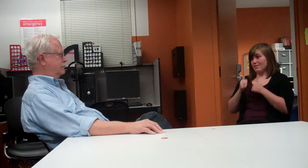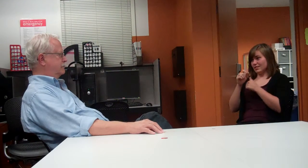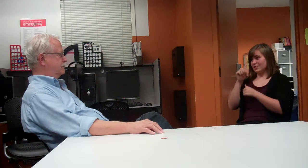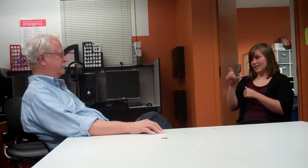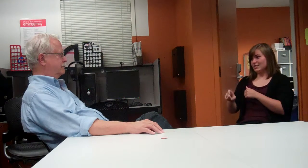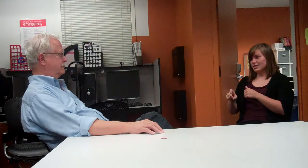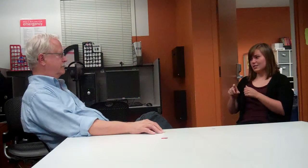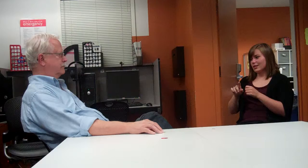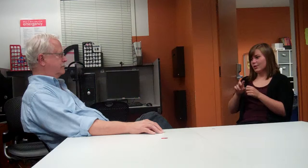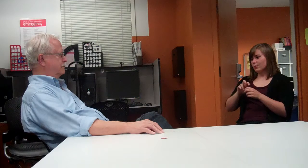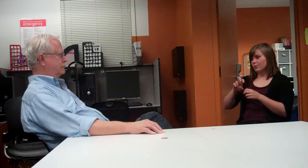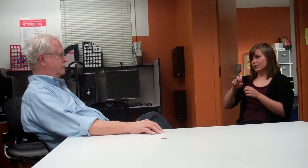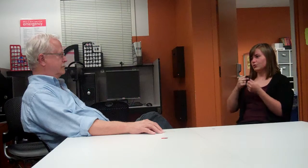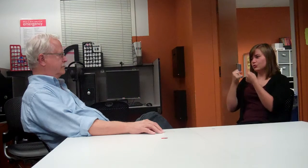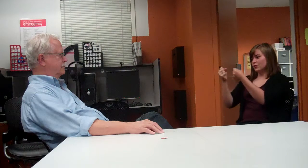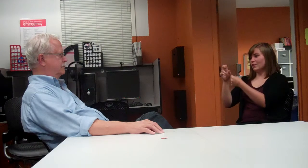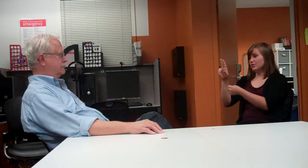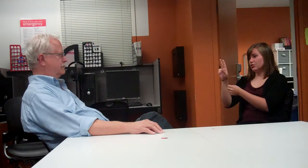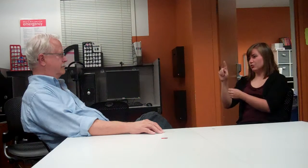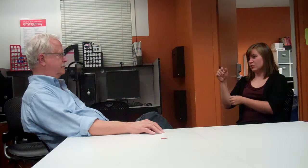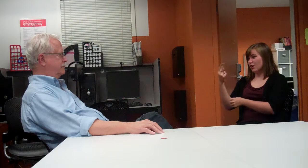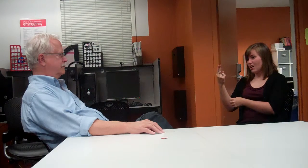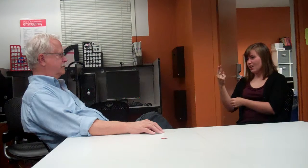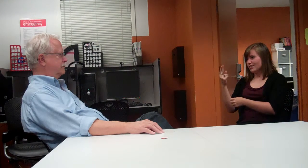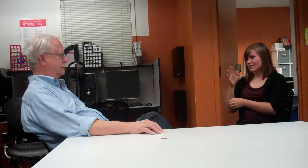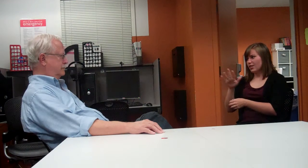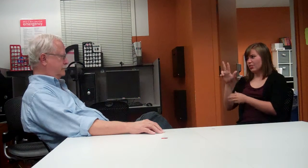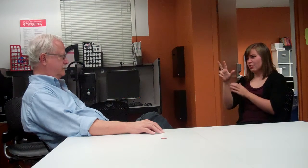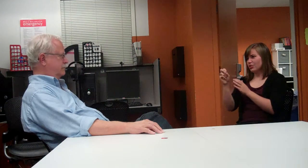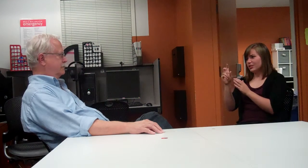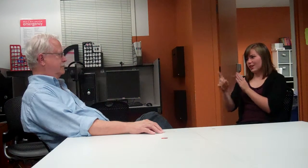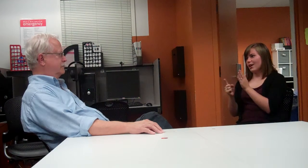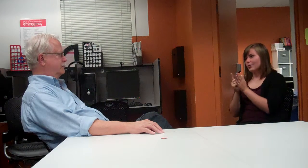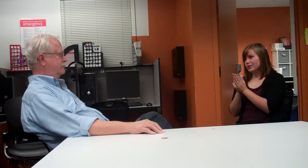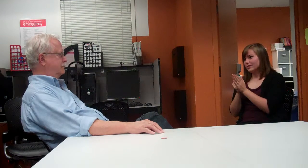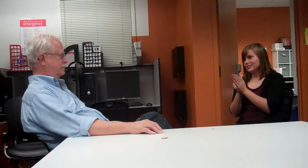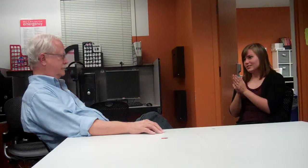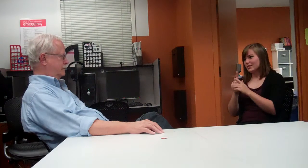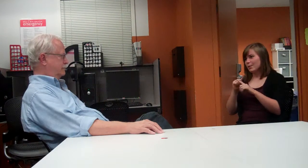travel 30 hours to get from Texas to Utah. But now it's only like 13 hours each way. So.